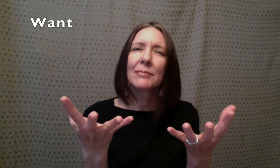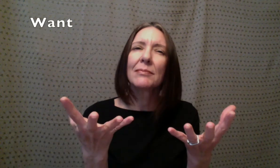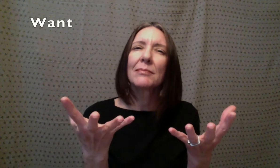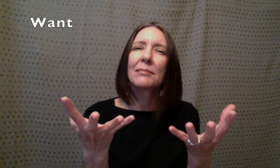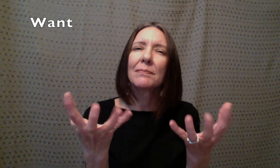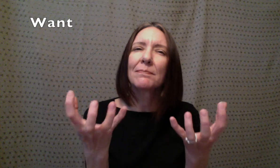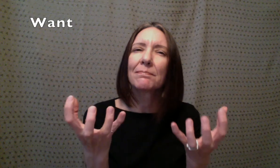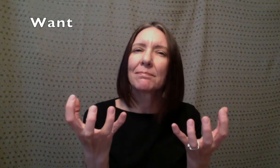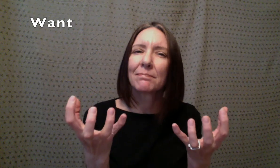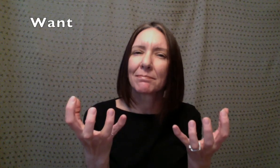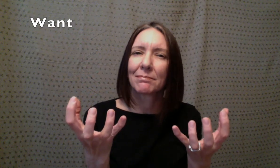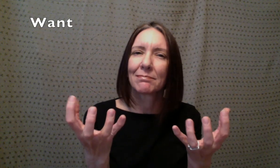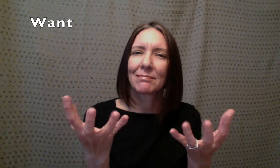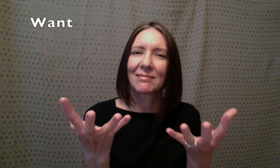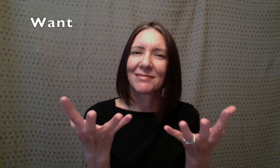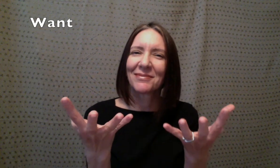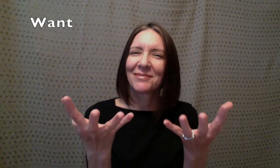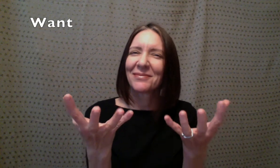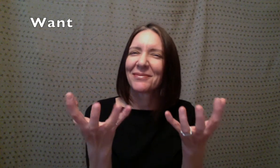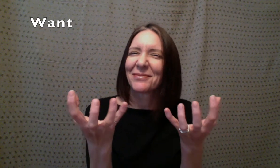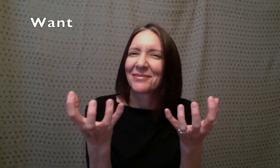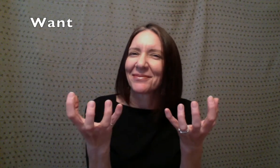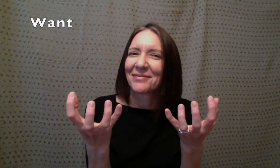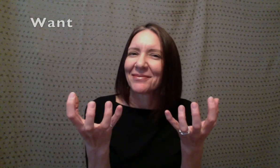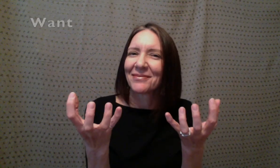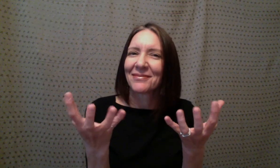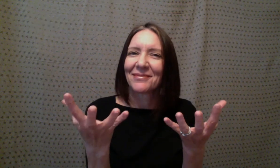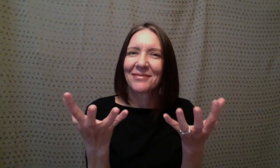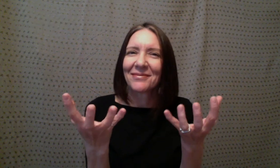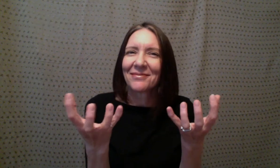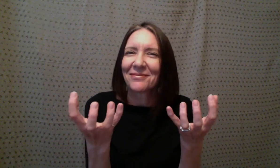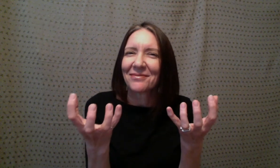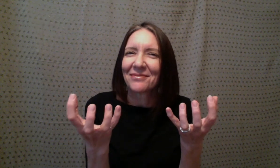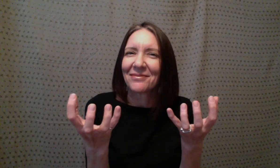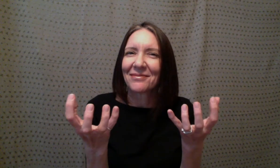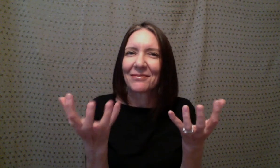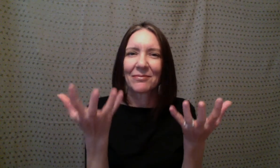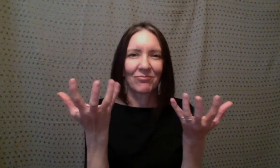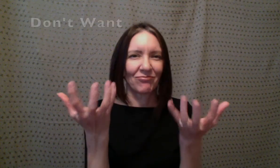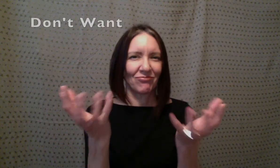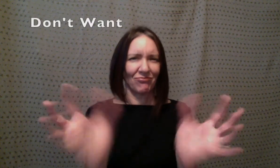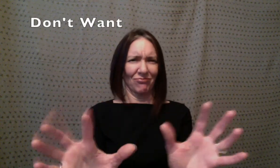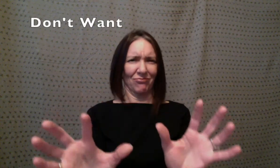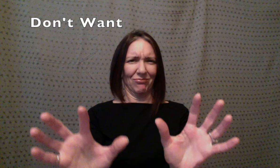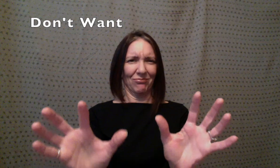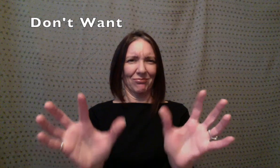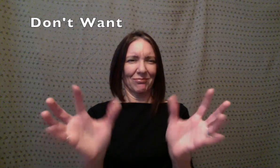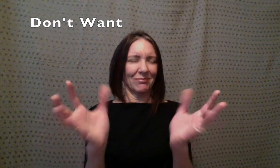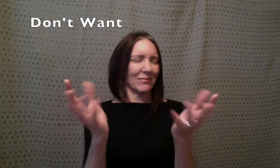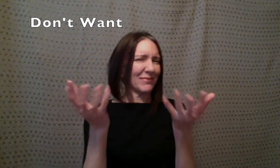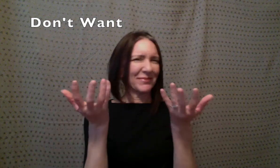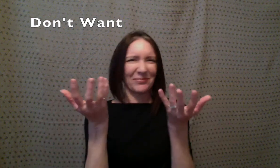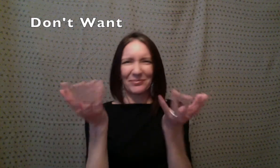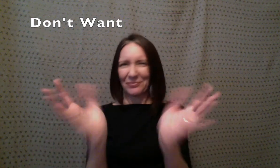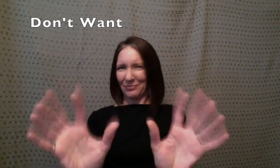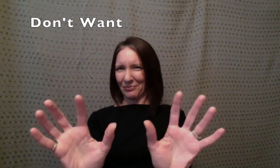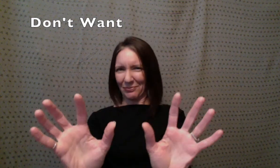Want is signed with a claw 5 hand. Both palms are facing up. Don't want has the